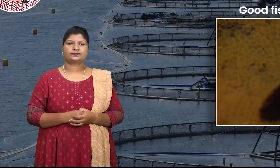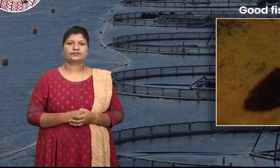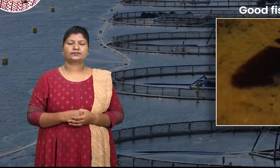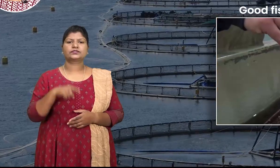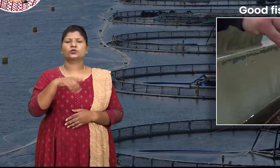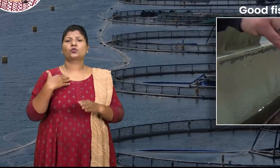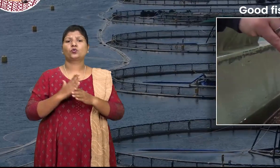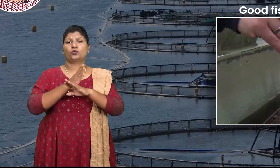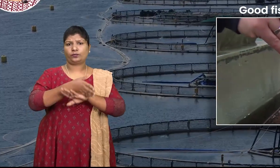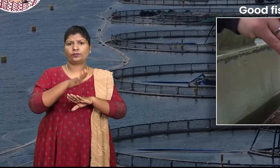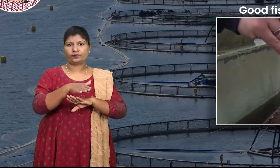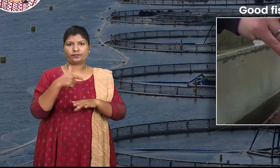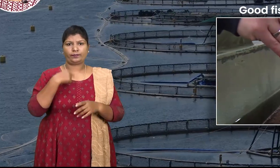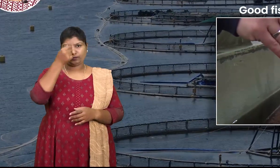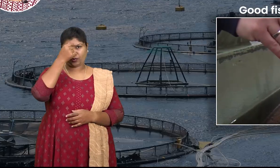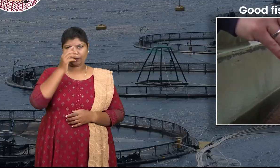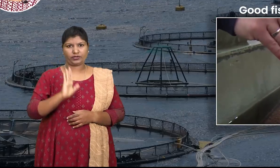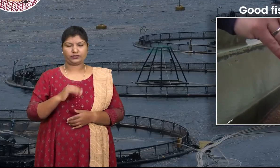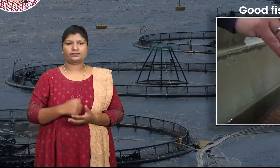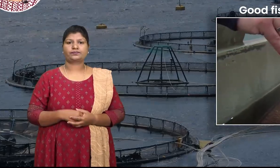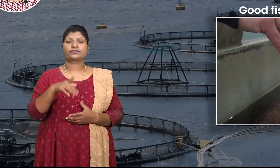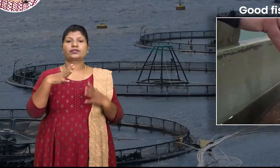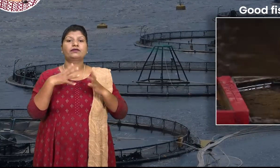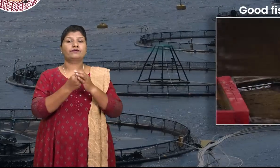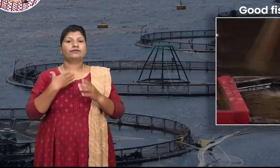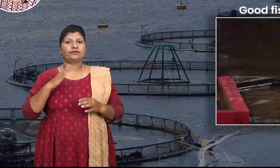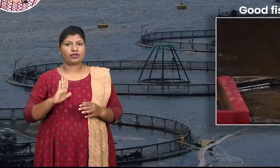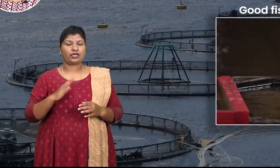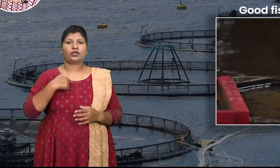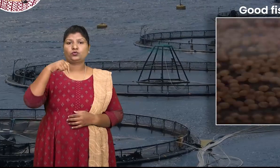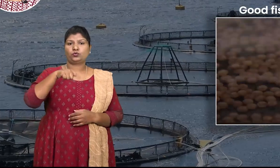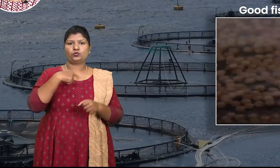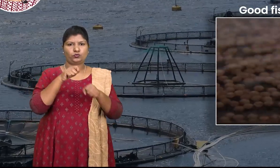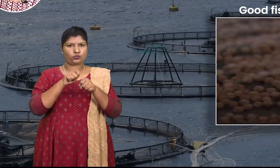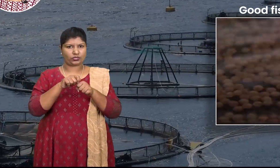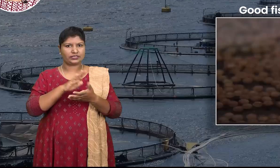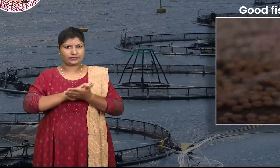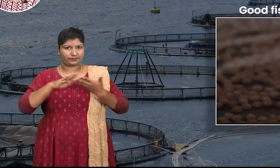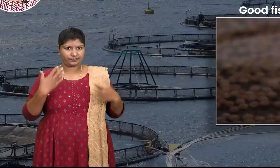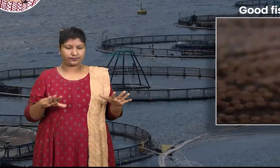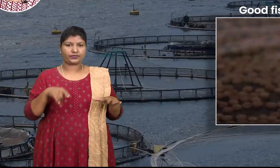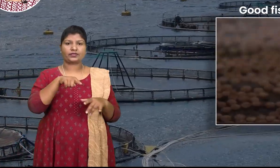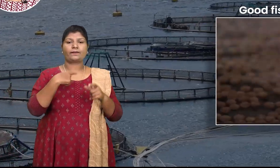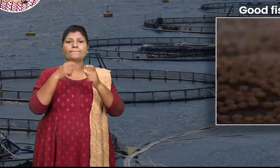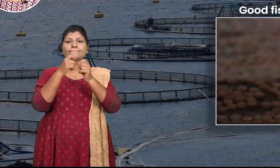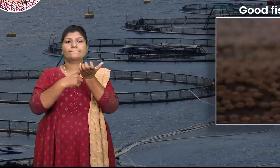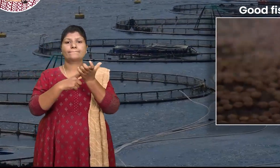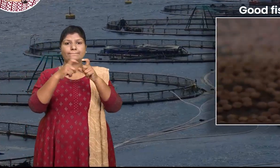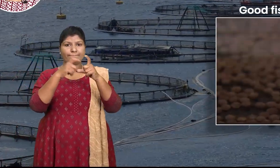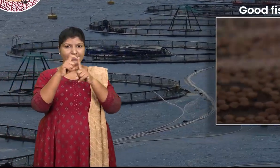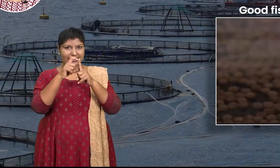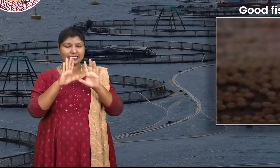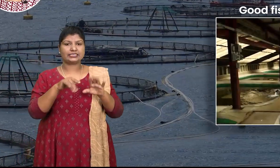To overcome this problem, we have now worked out to breed these fish